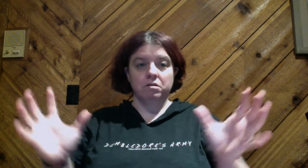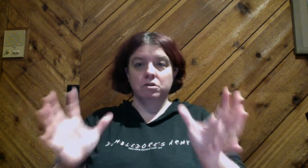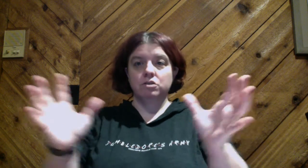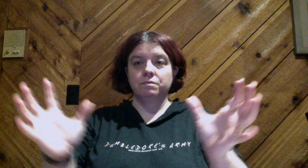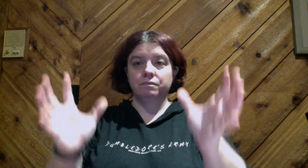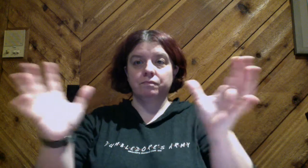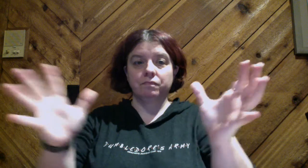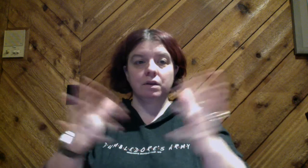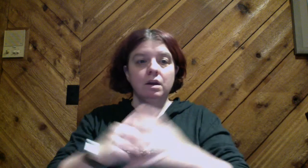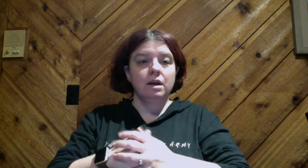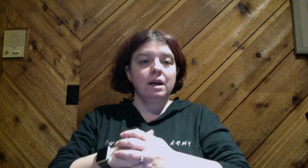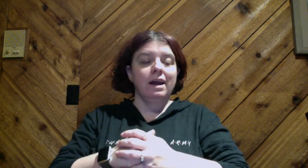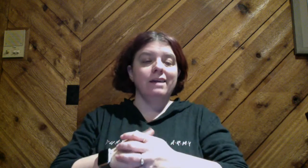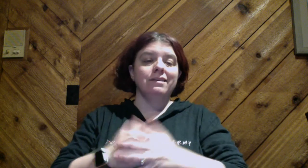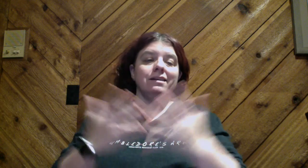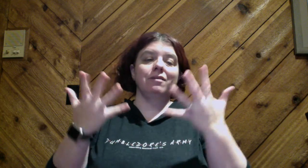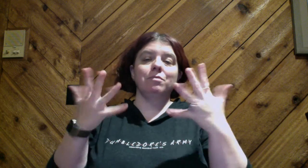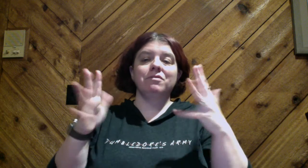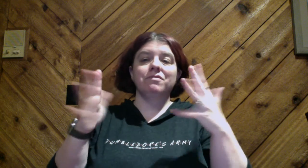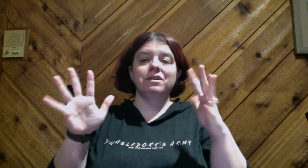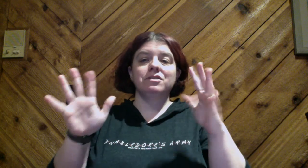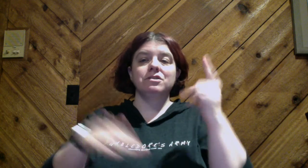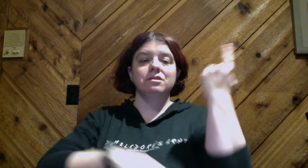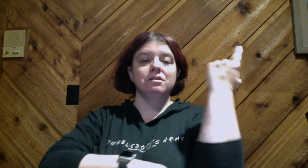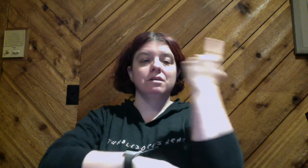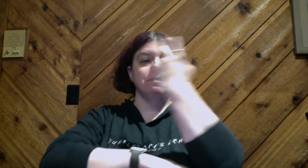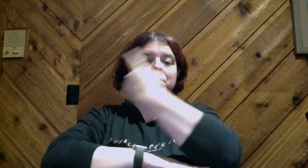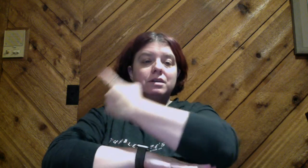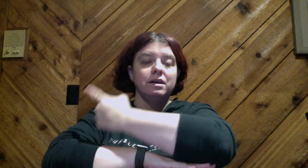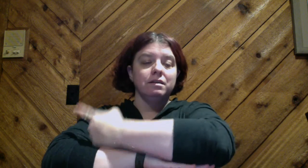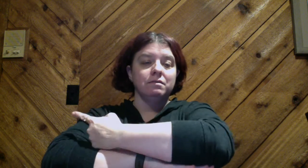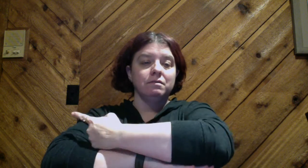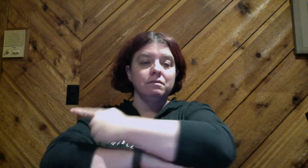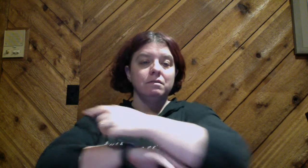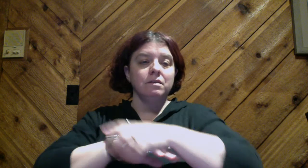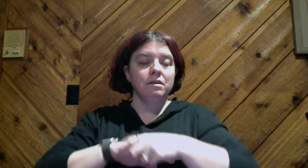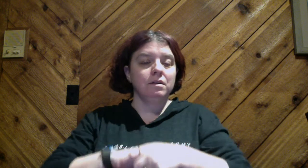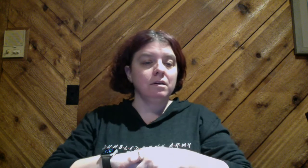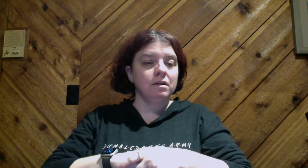Encourage. End of the day would be finish of the day.